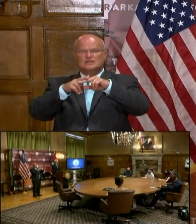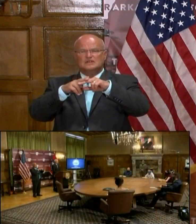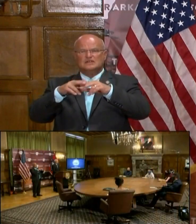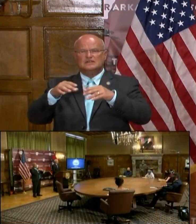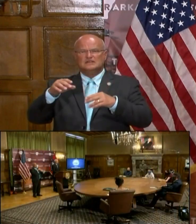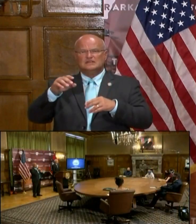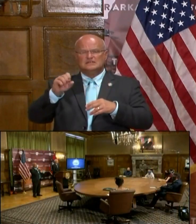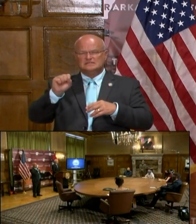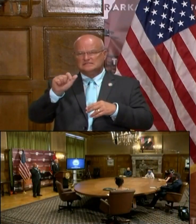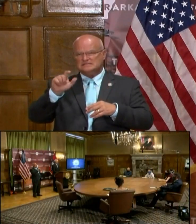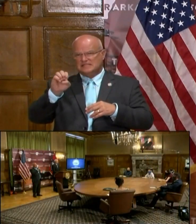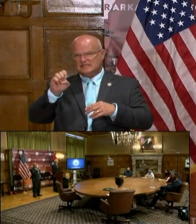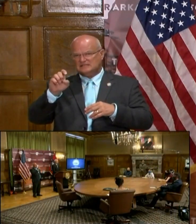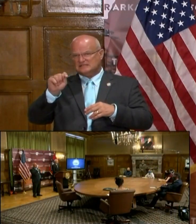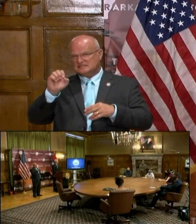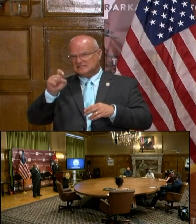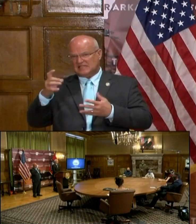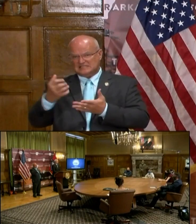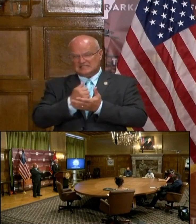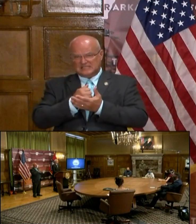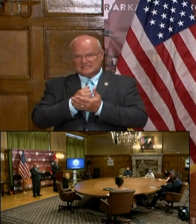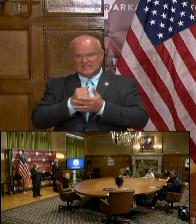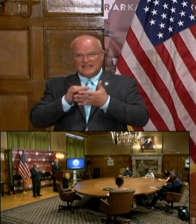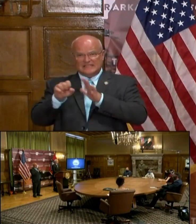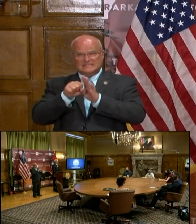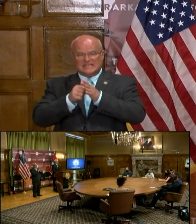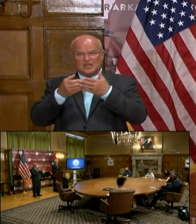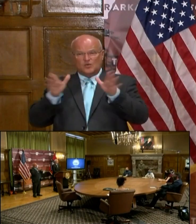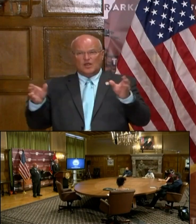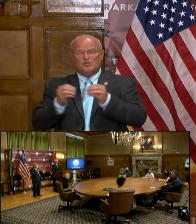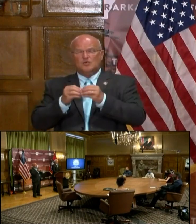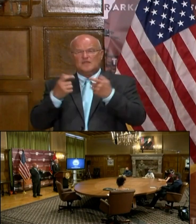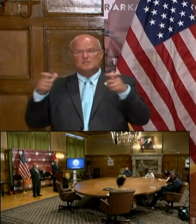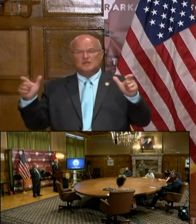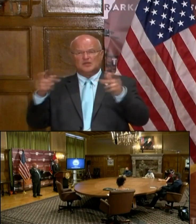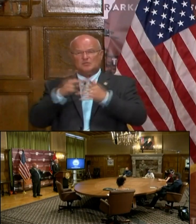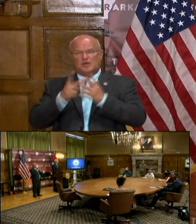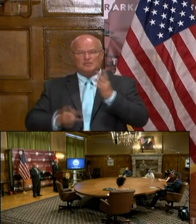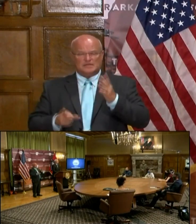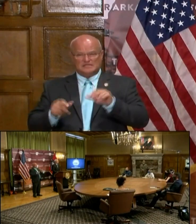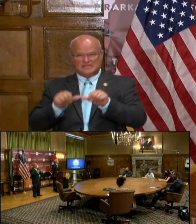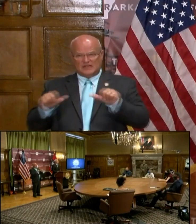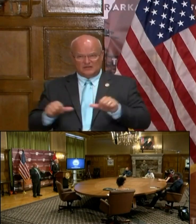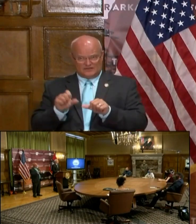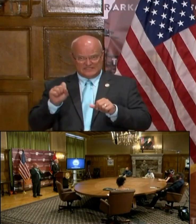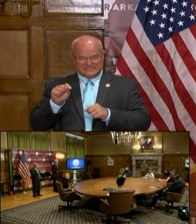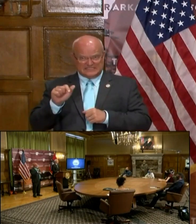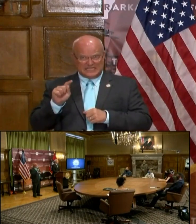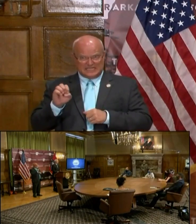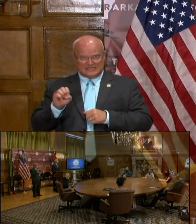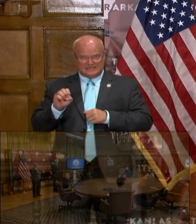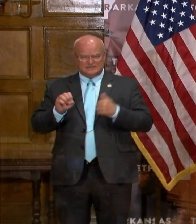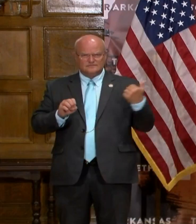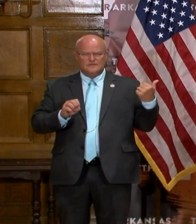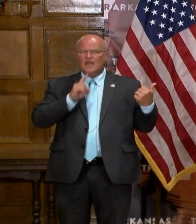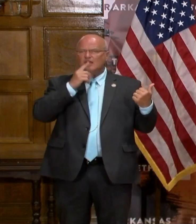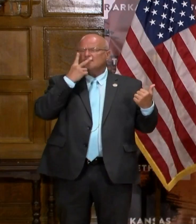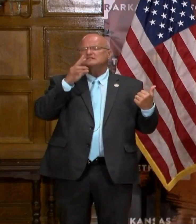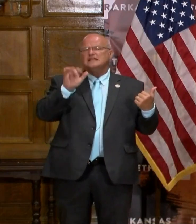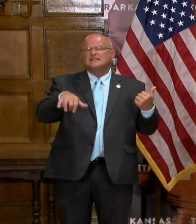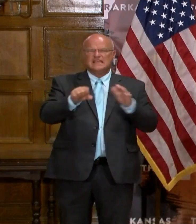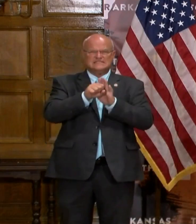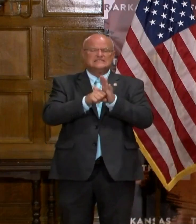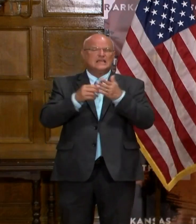collections. Is that something you're seeing statewide, or is it just more in the bigger population centers of the state? Actually, I've seen